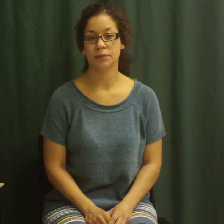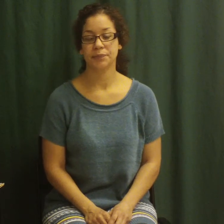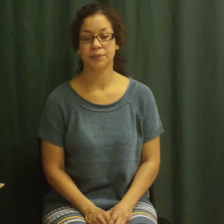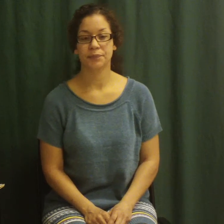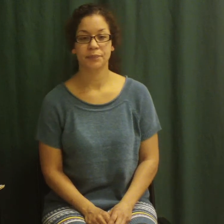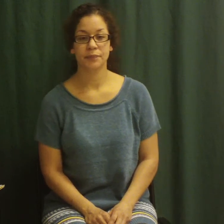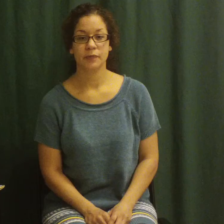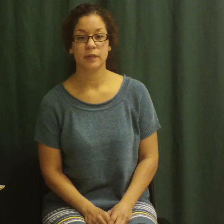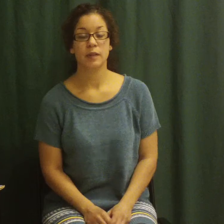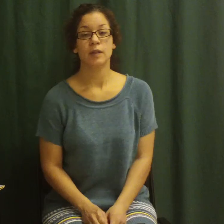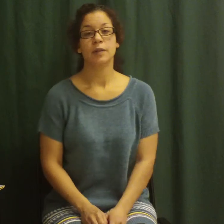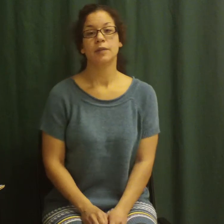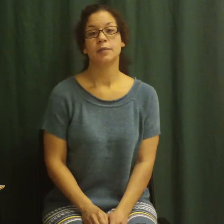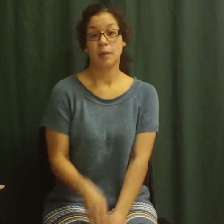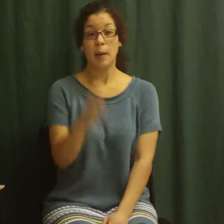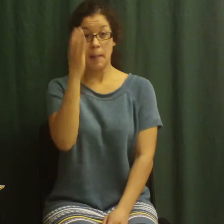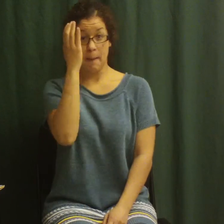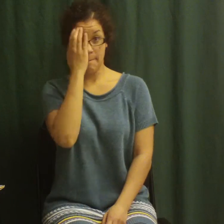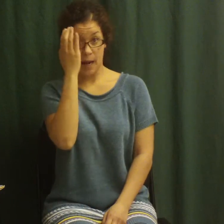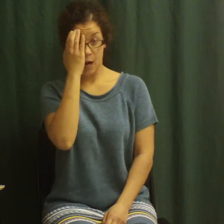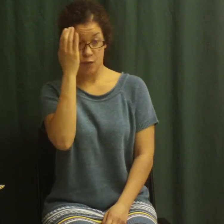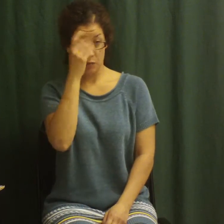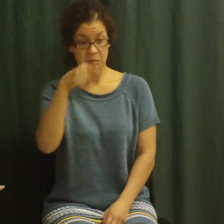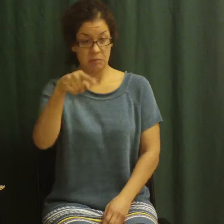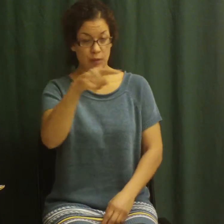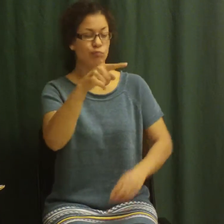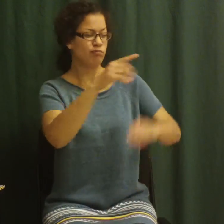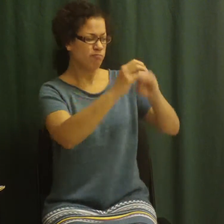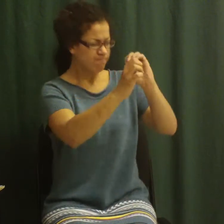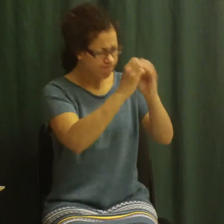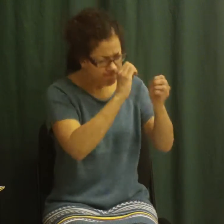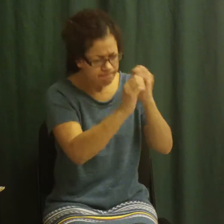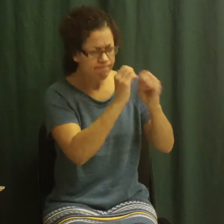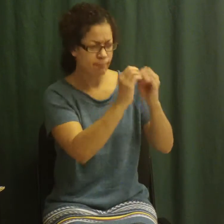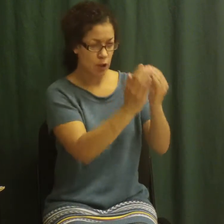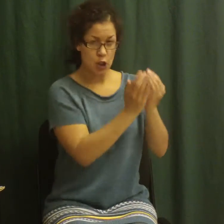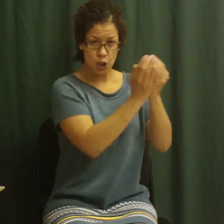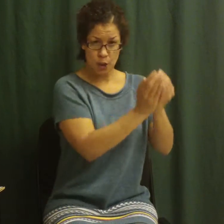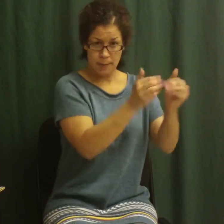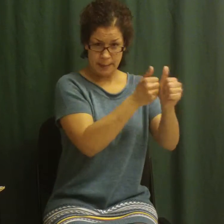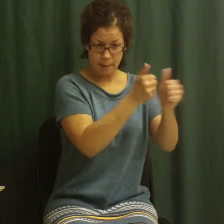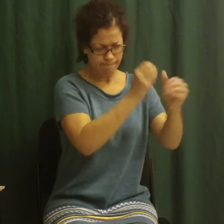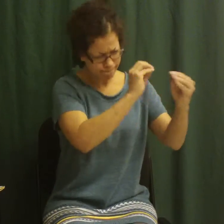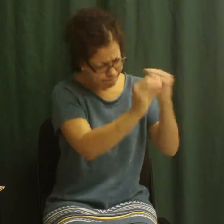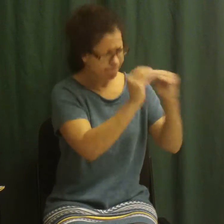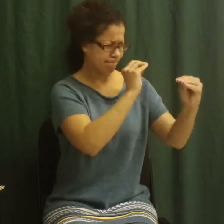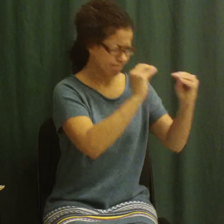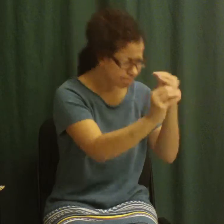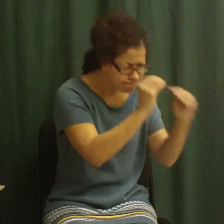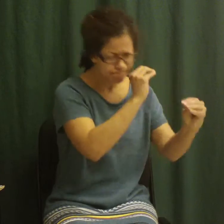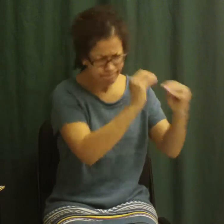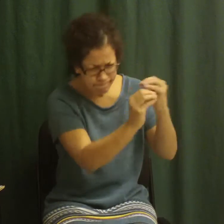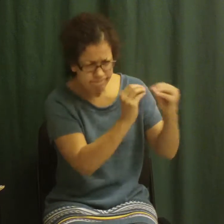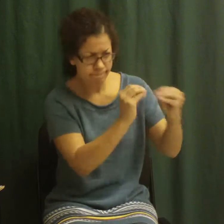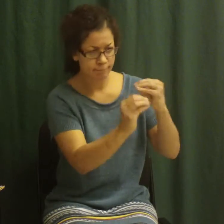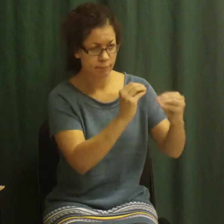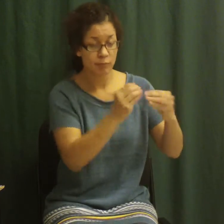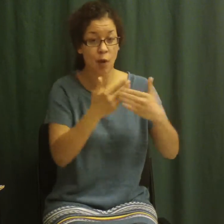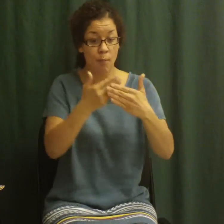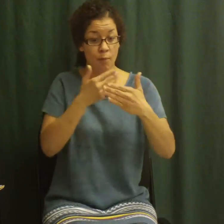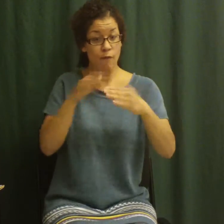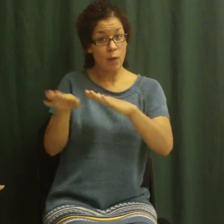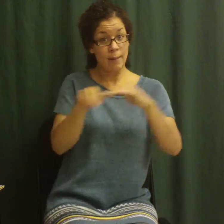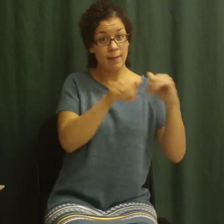After that, the pirates repaired the ship and got ready to set sail. Before they left, Braidbeard handed